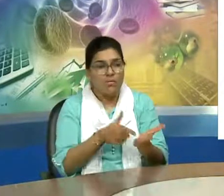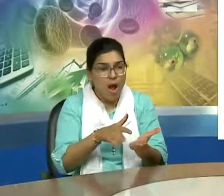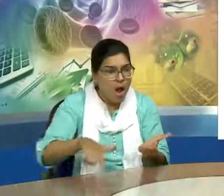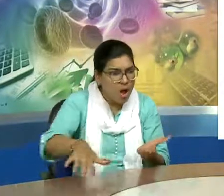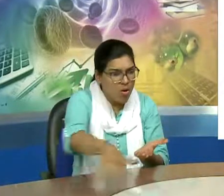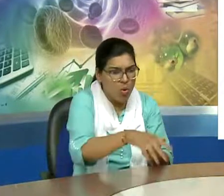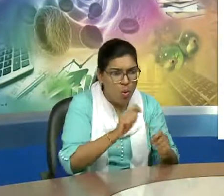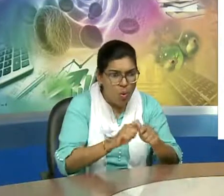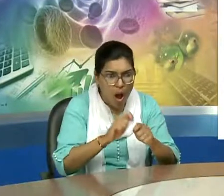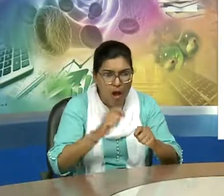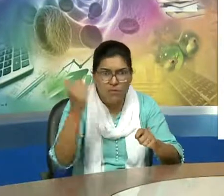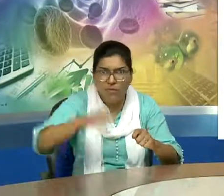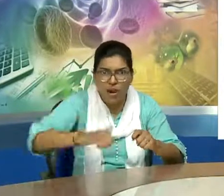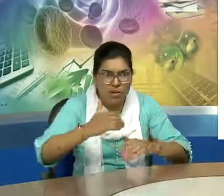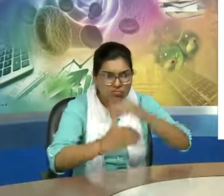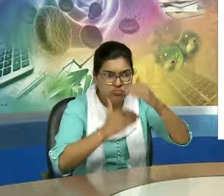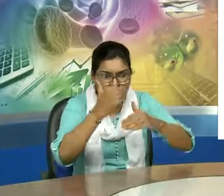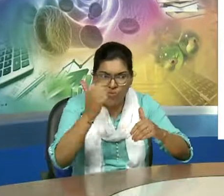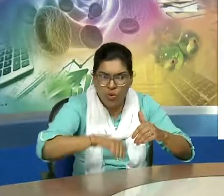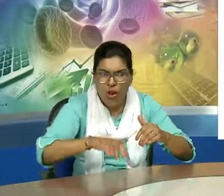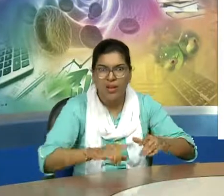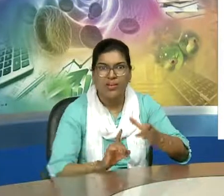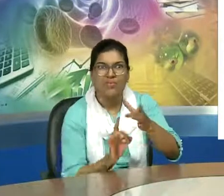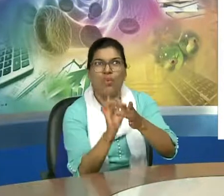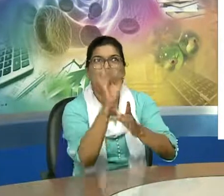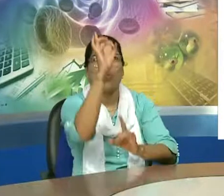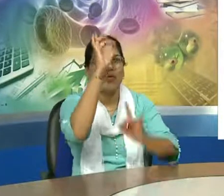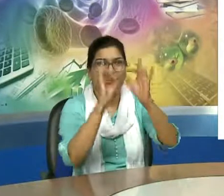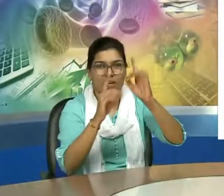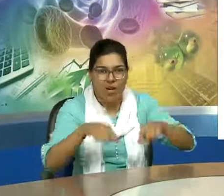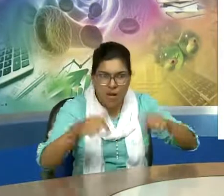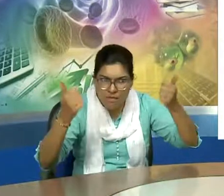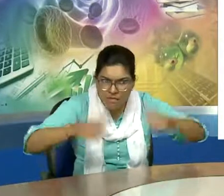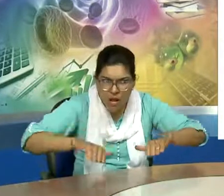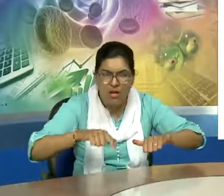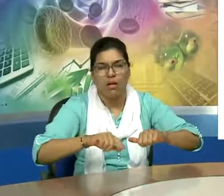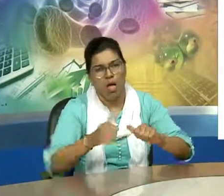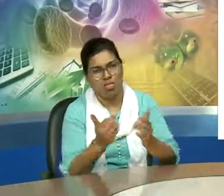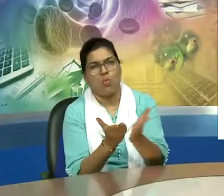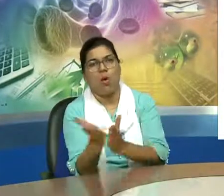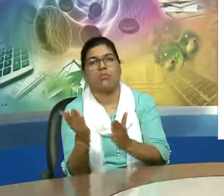industries, because of school or some other institutions.